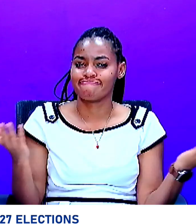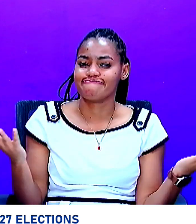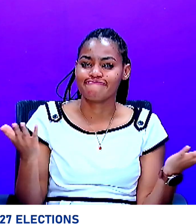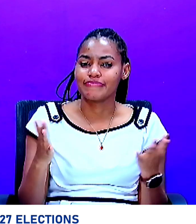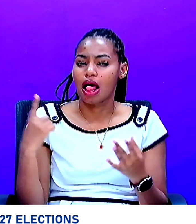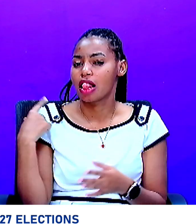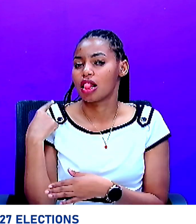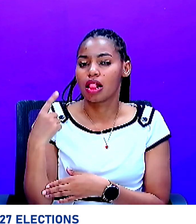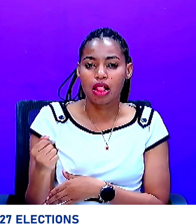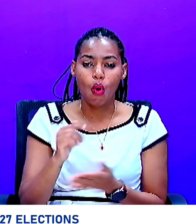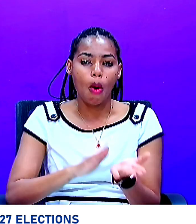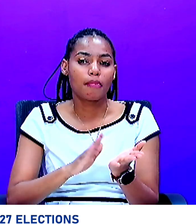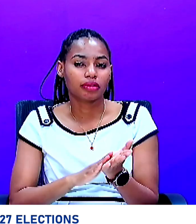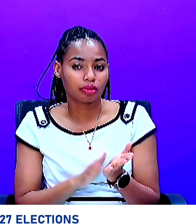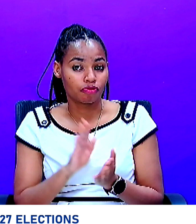in the presidential race.